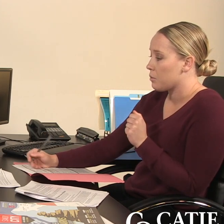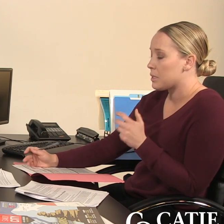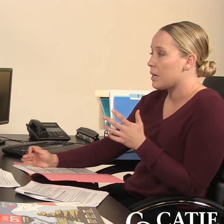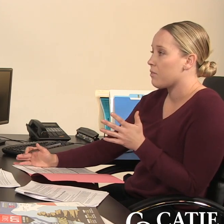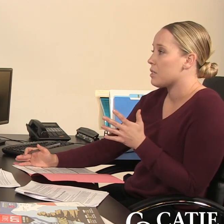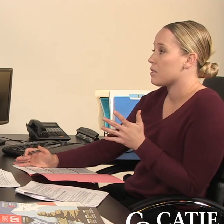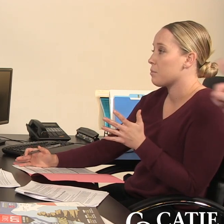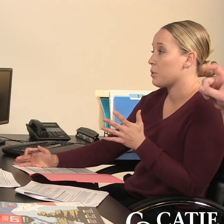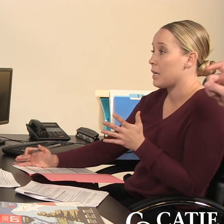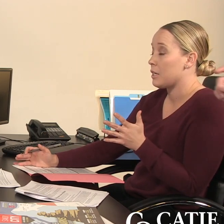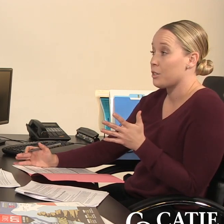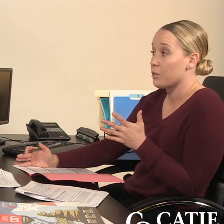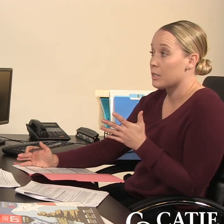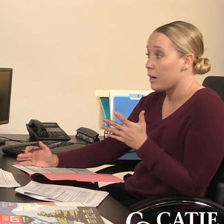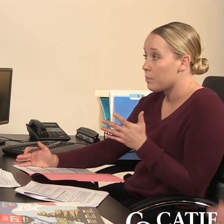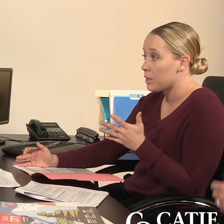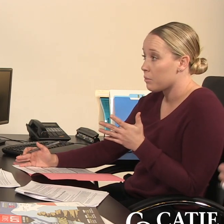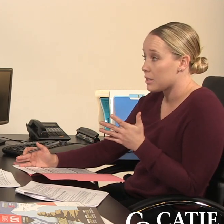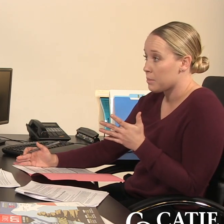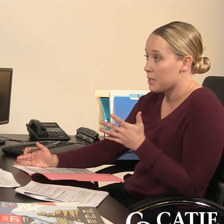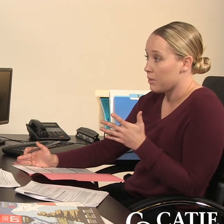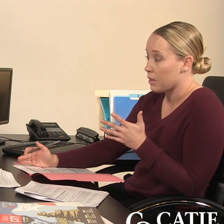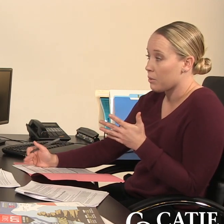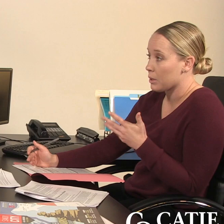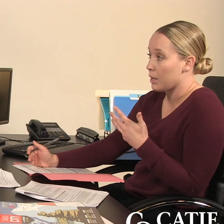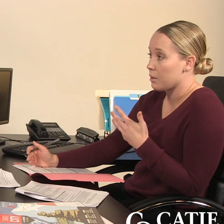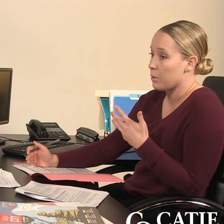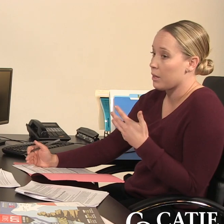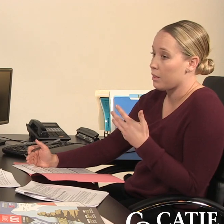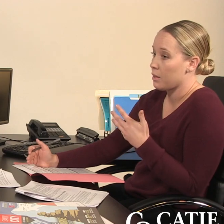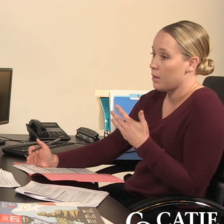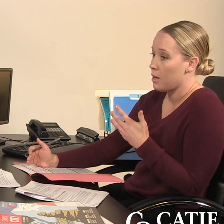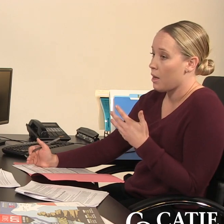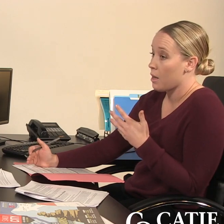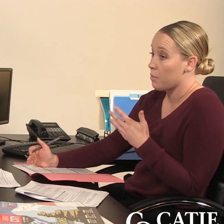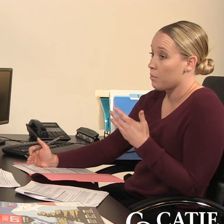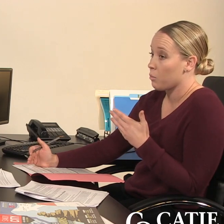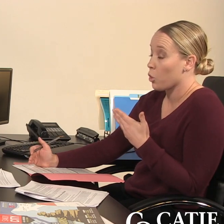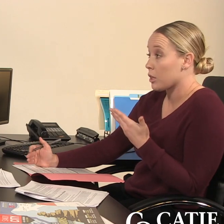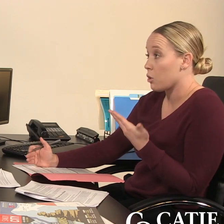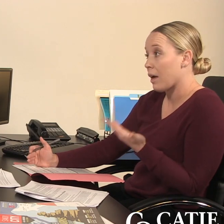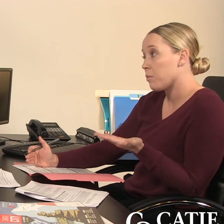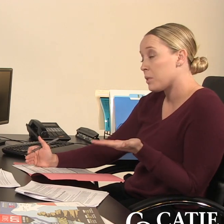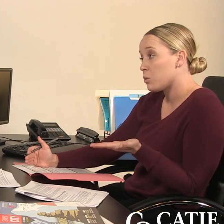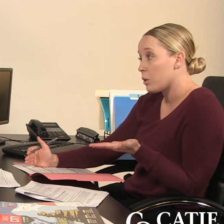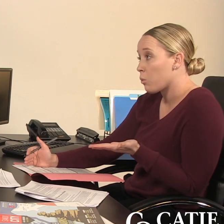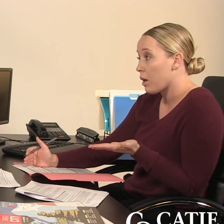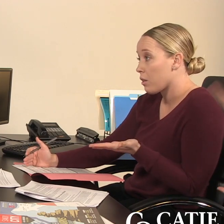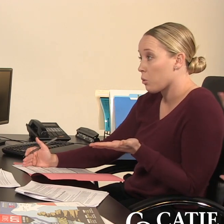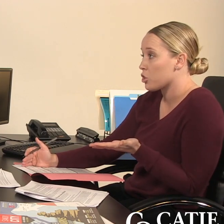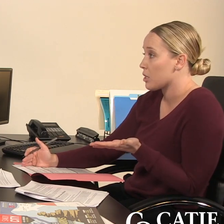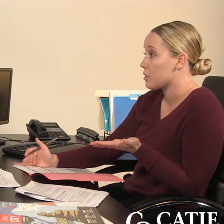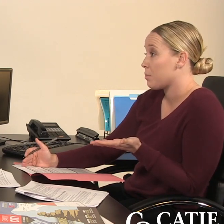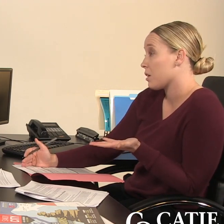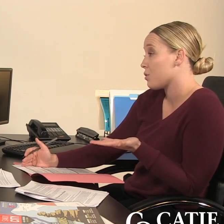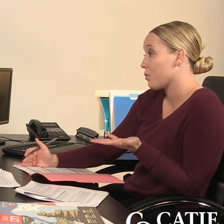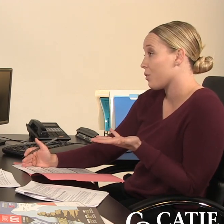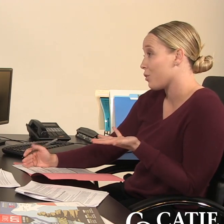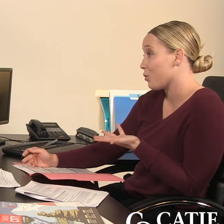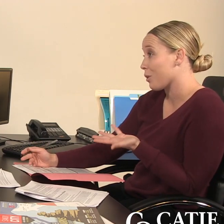Was any of this pertaining to your retirement? Was it specifically related with work that you haven't been doing well, or just because you feel you are a